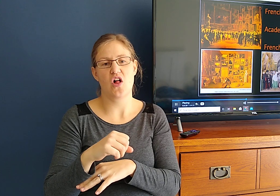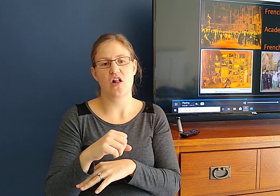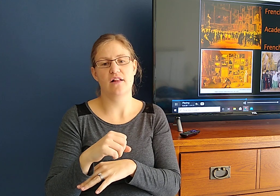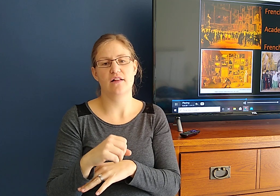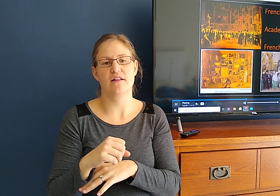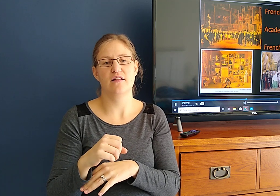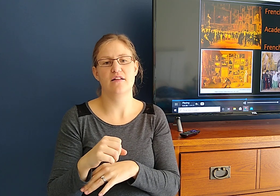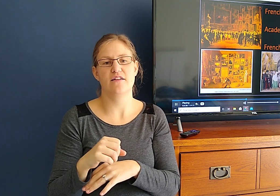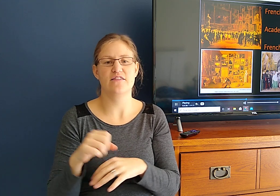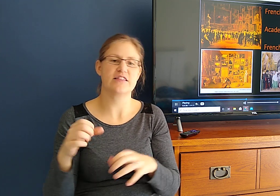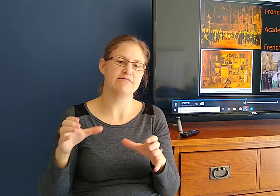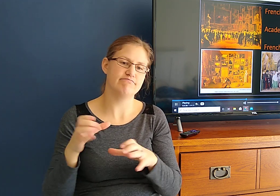Academy.